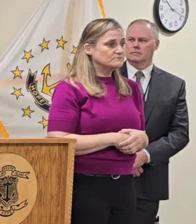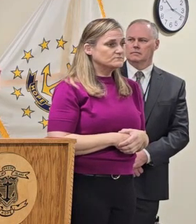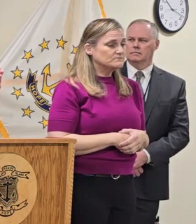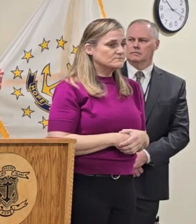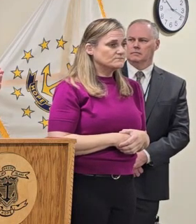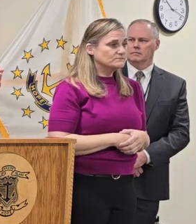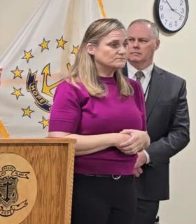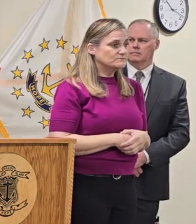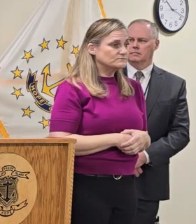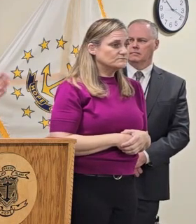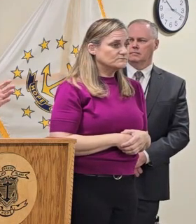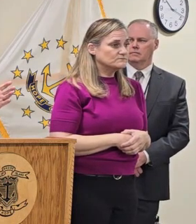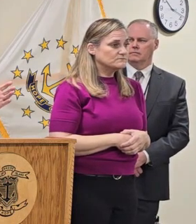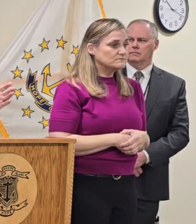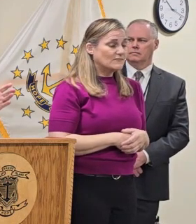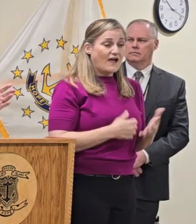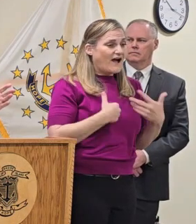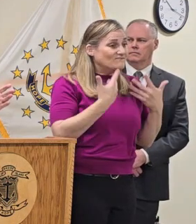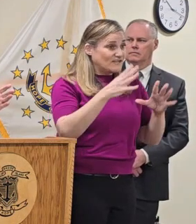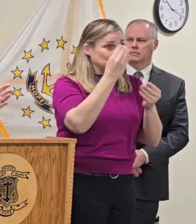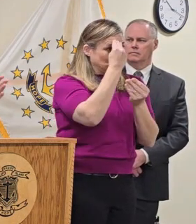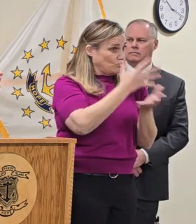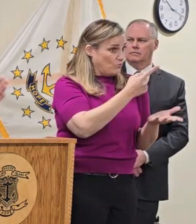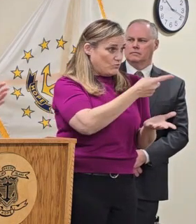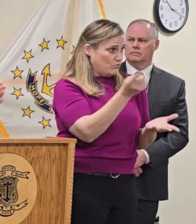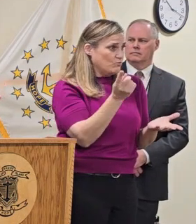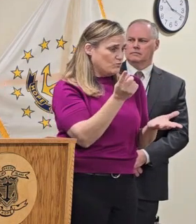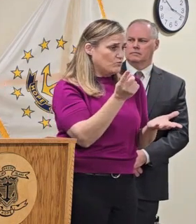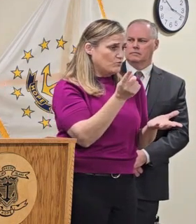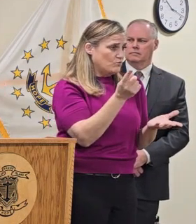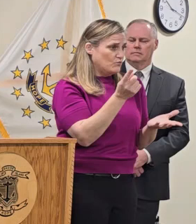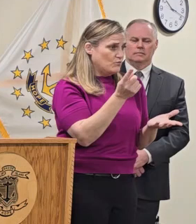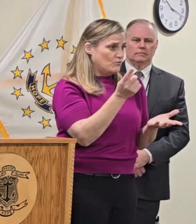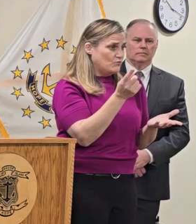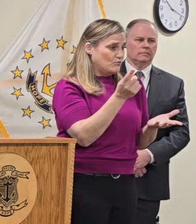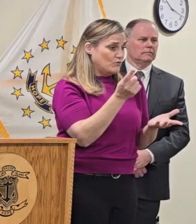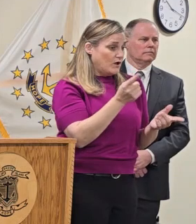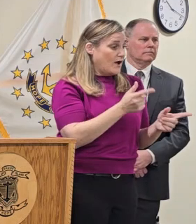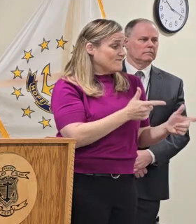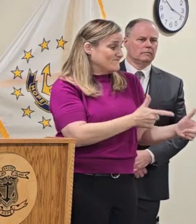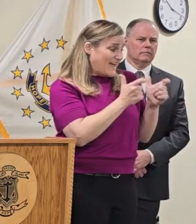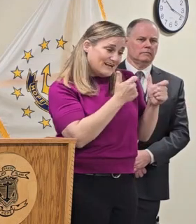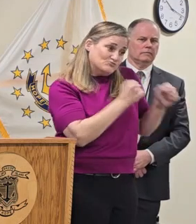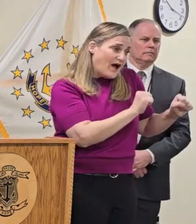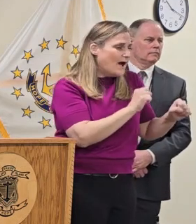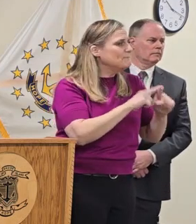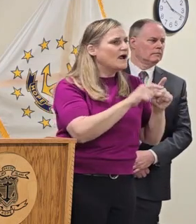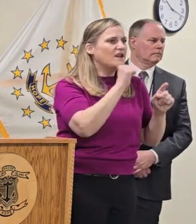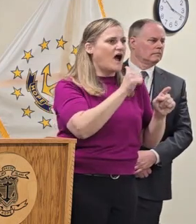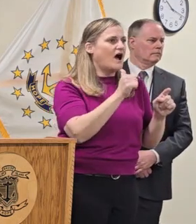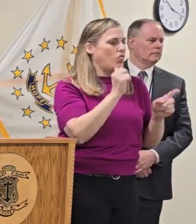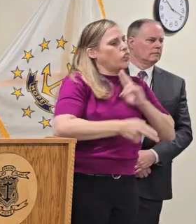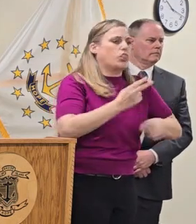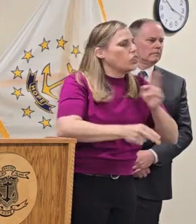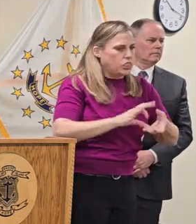said, we don't, quick but not in a hurry. Right? Quick, but not in a hurry. You're over here to Alex.